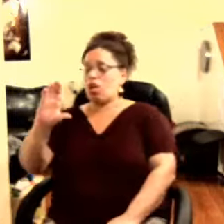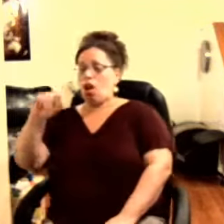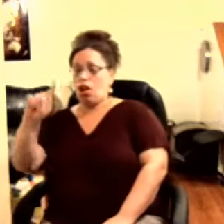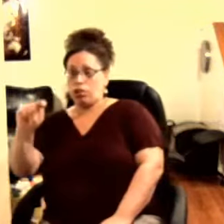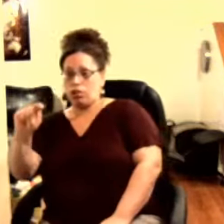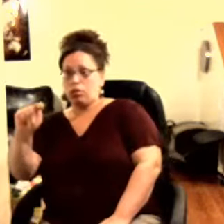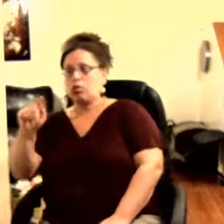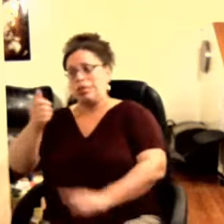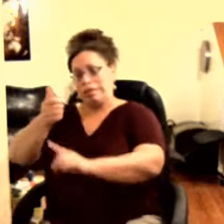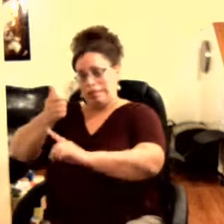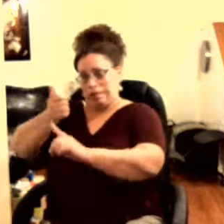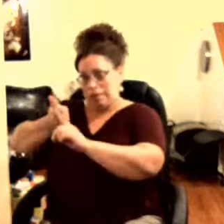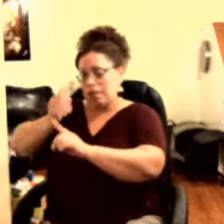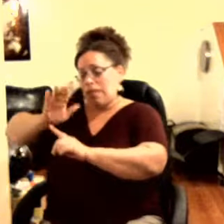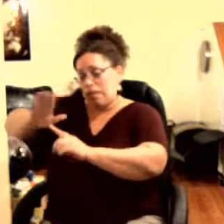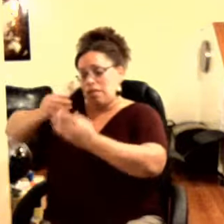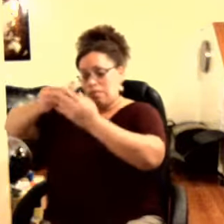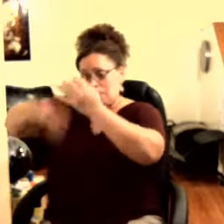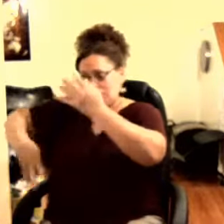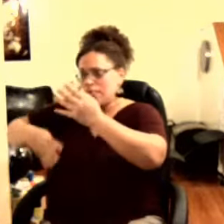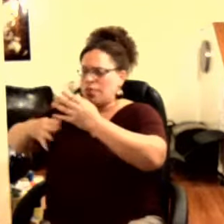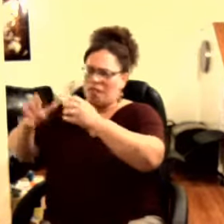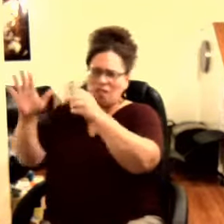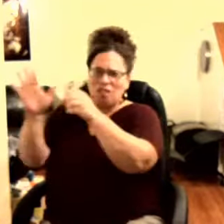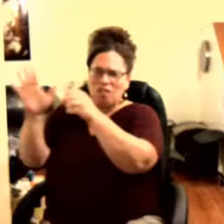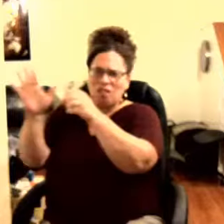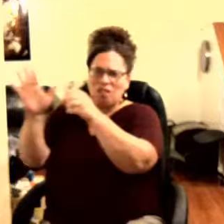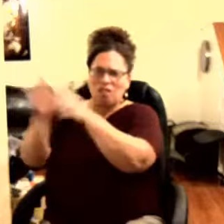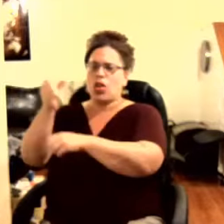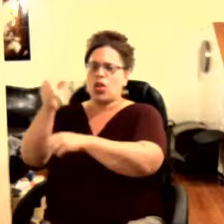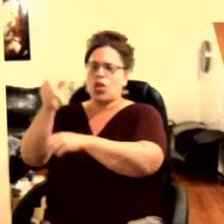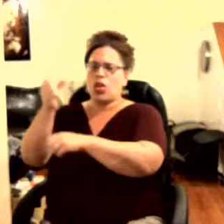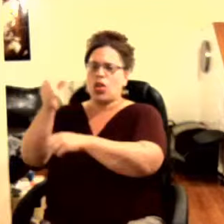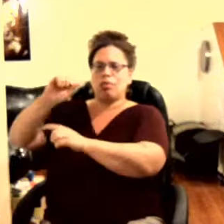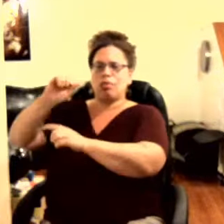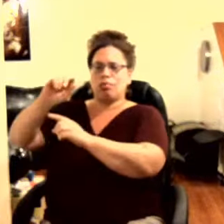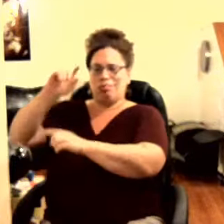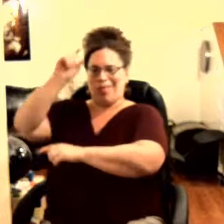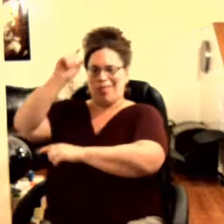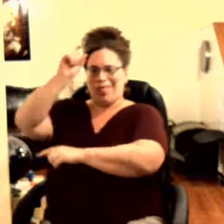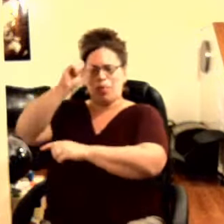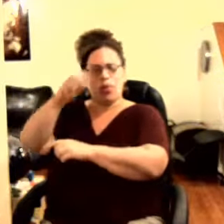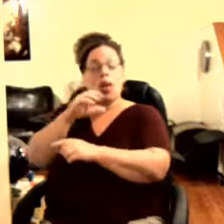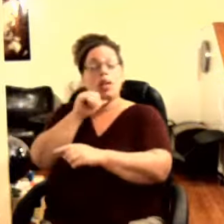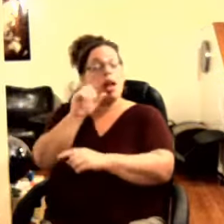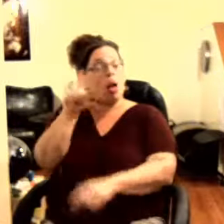of the day at that time. That's how different these results are becoming. So it's not just Google and Facebook either. This